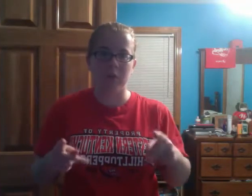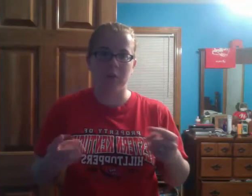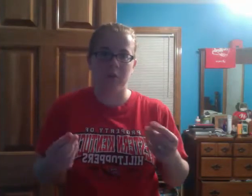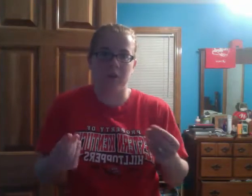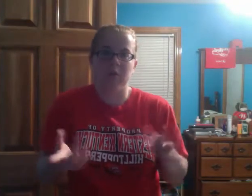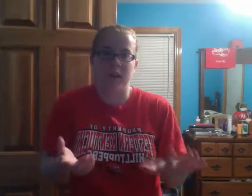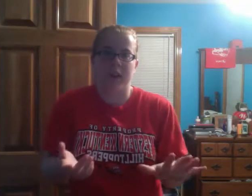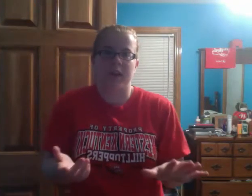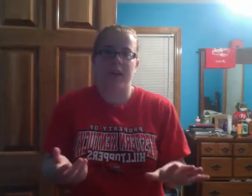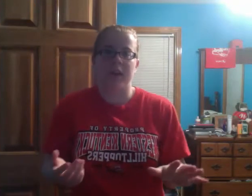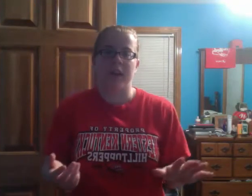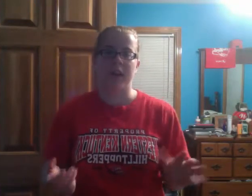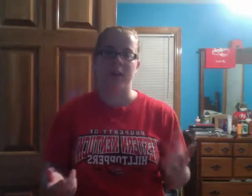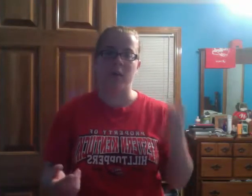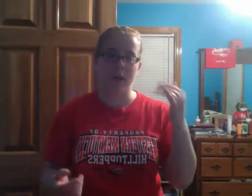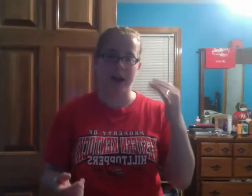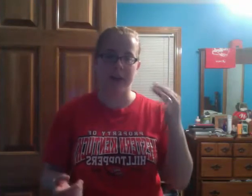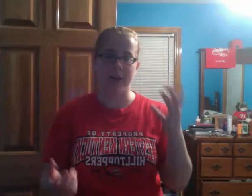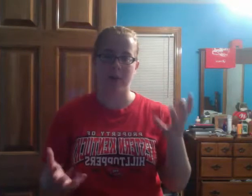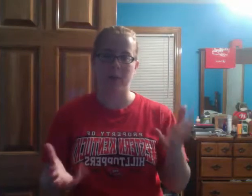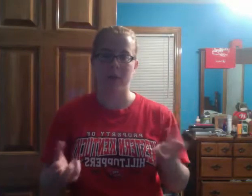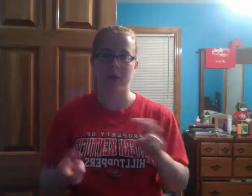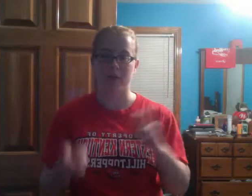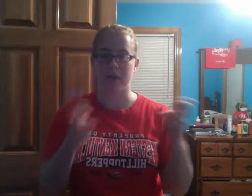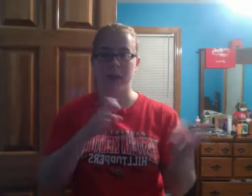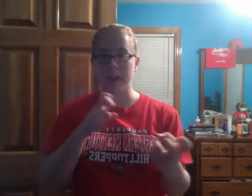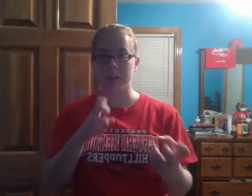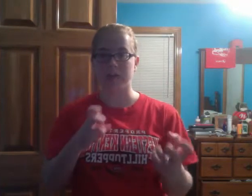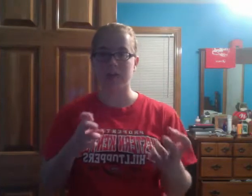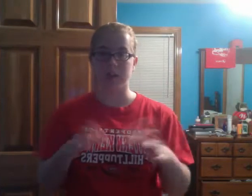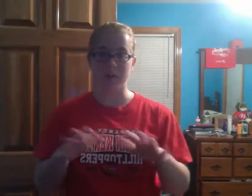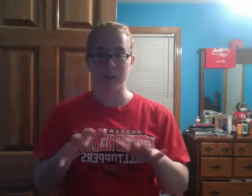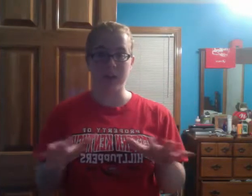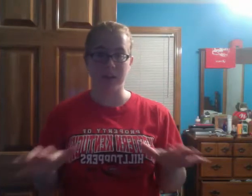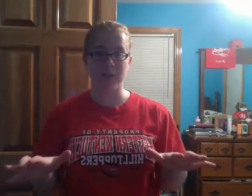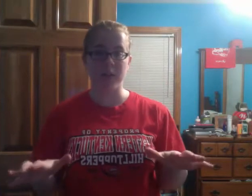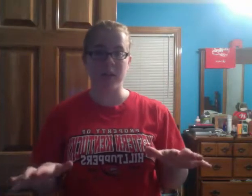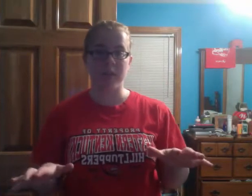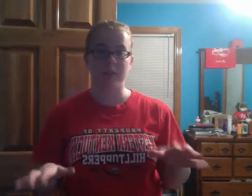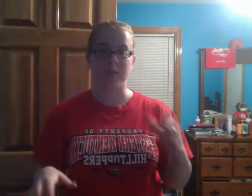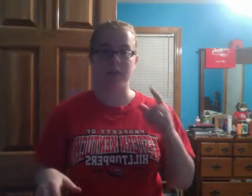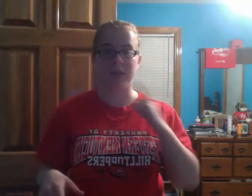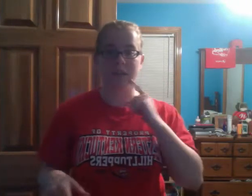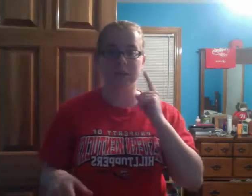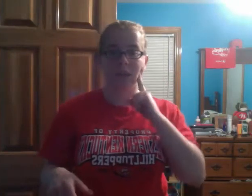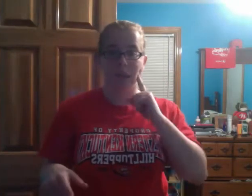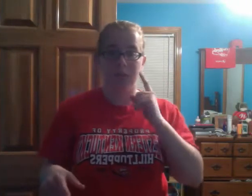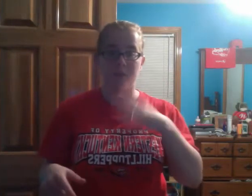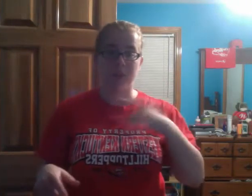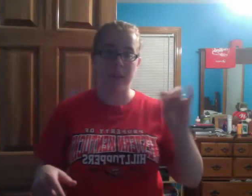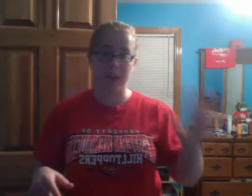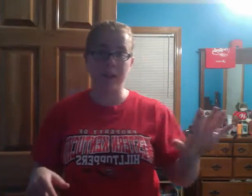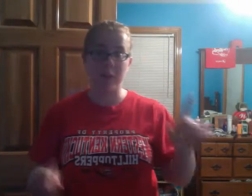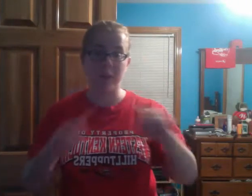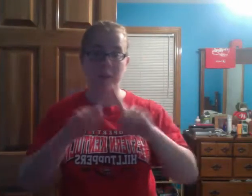would do that and why they would want to change their child to be deaf like them.